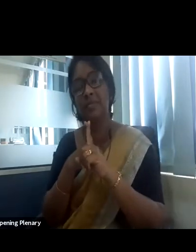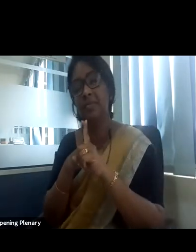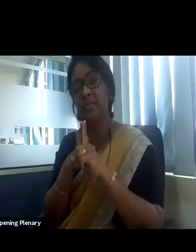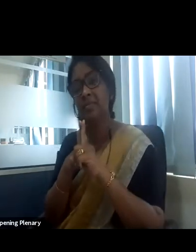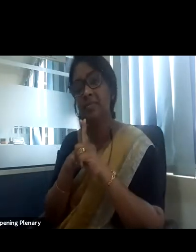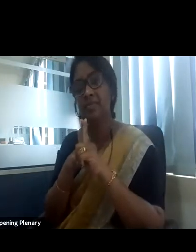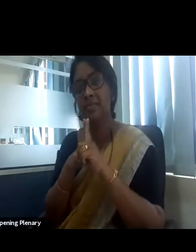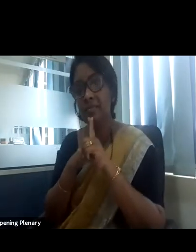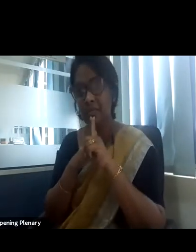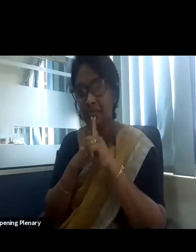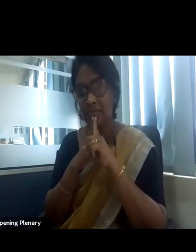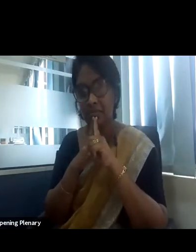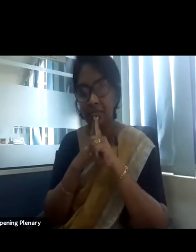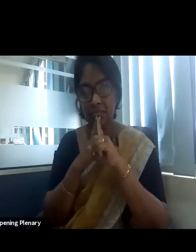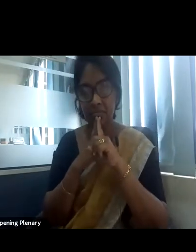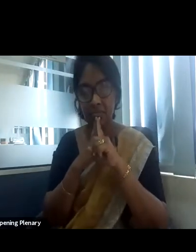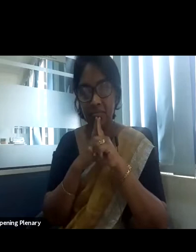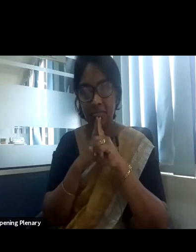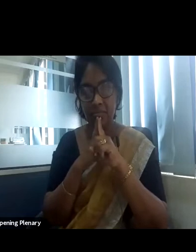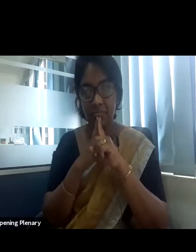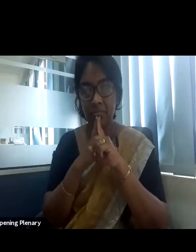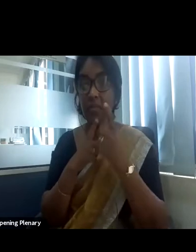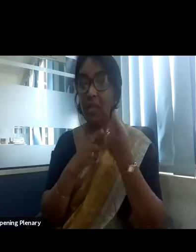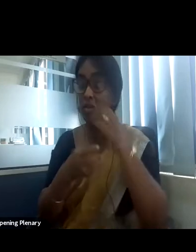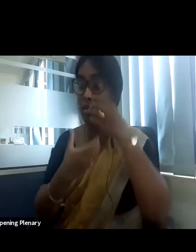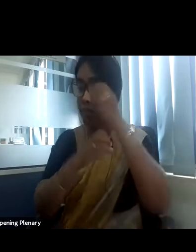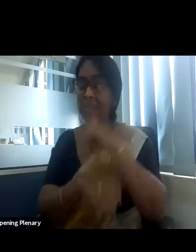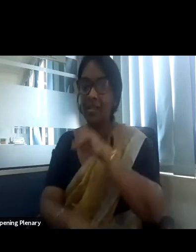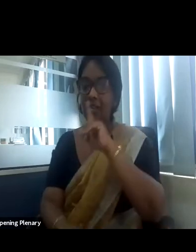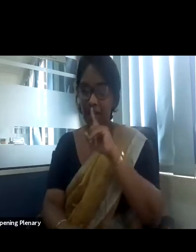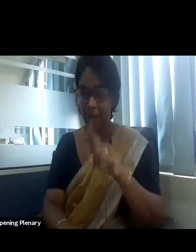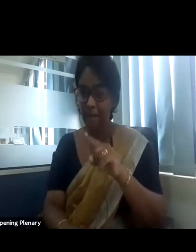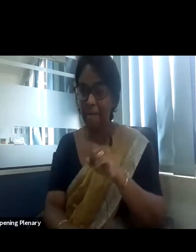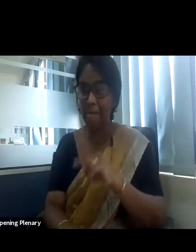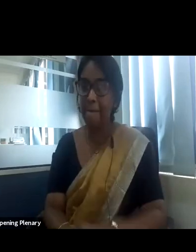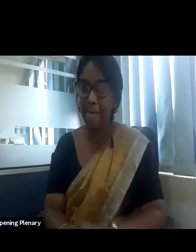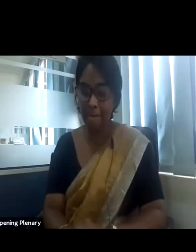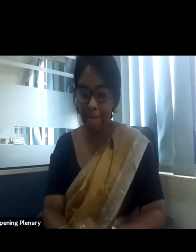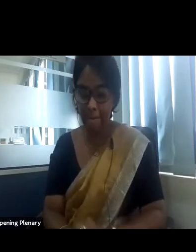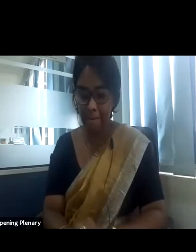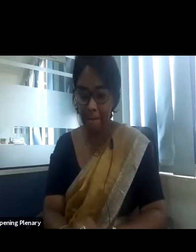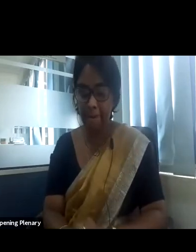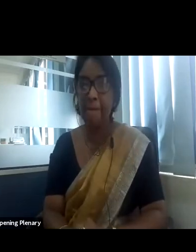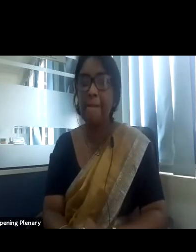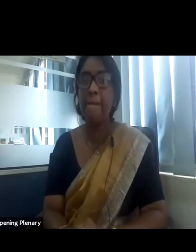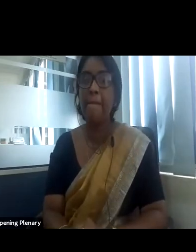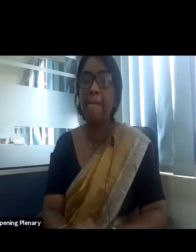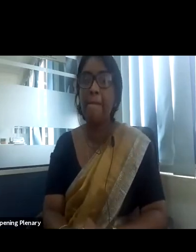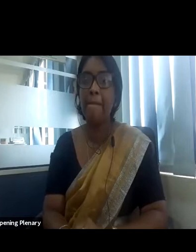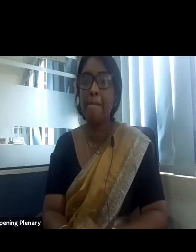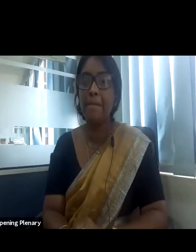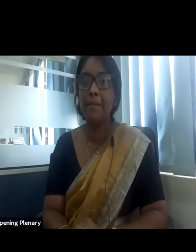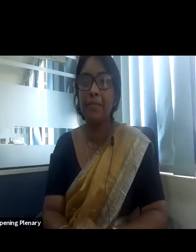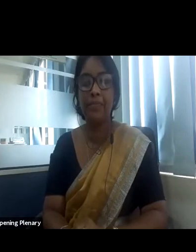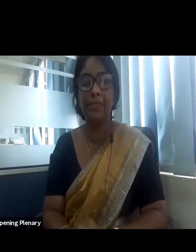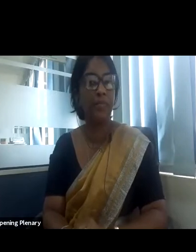economist, John Maynard Keynes. And Keynes challenged at the time what we'd call neoclassical political